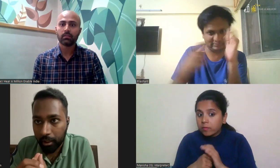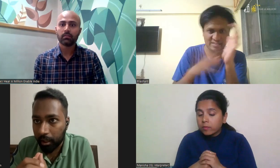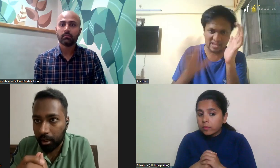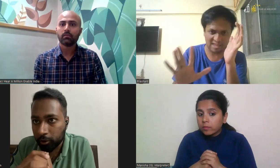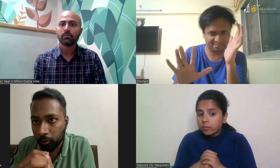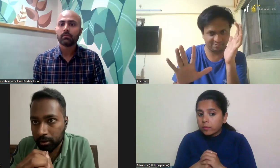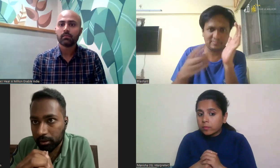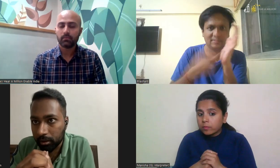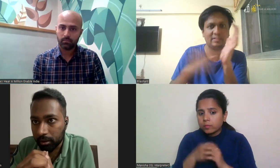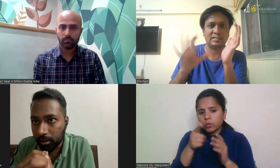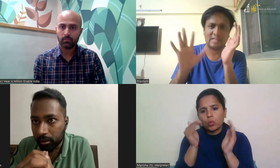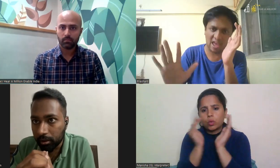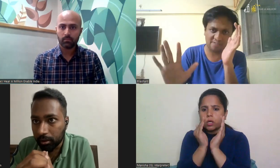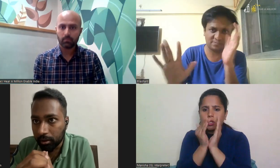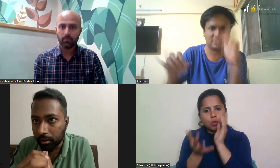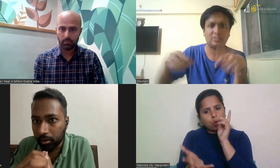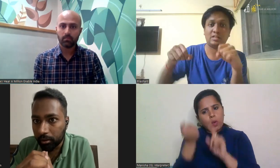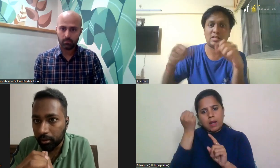you will get insurance,